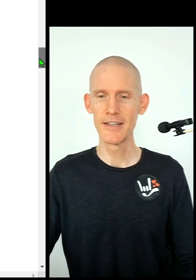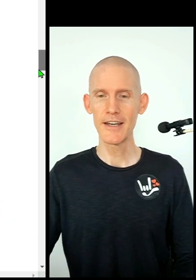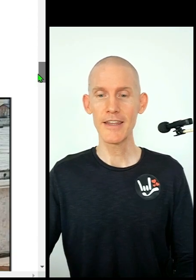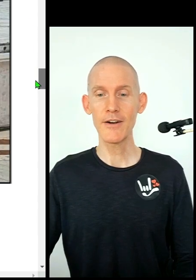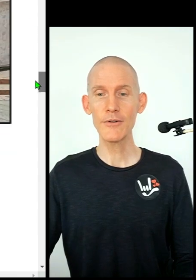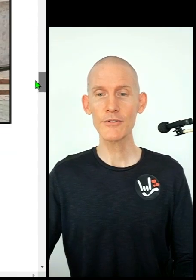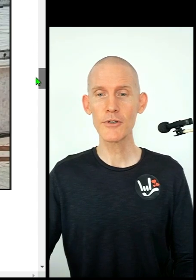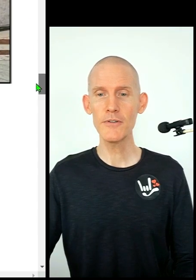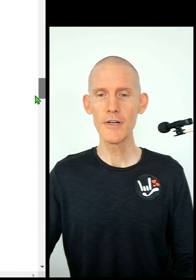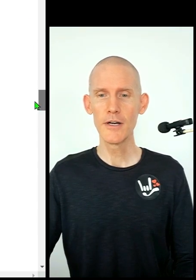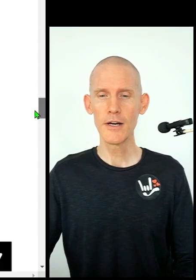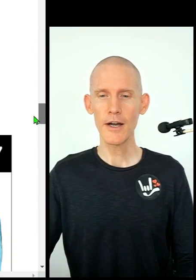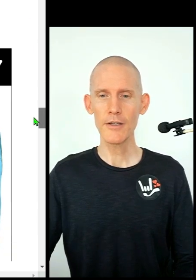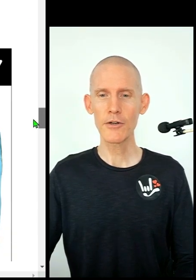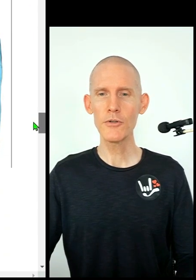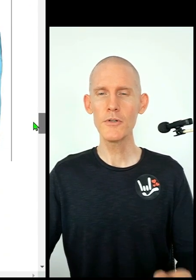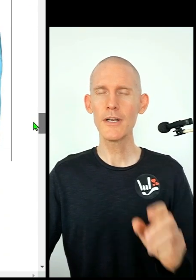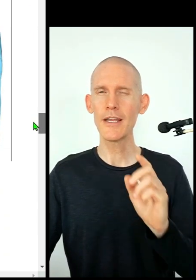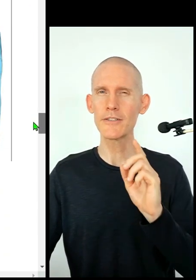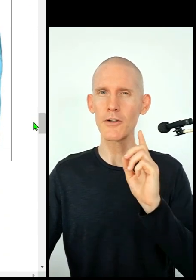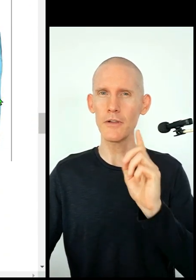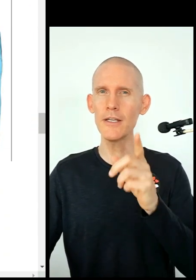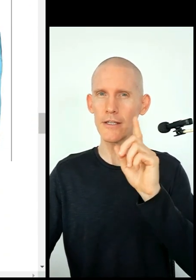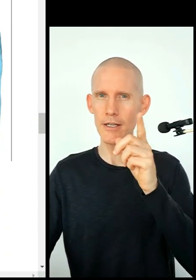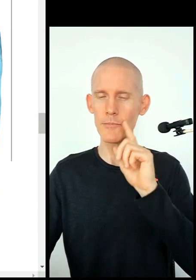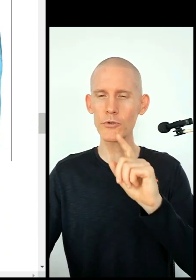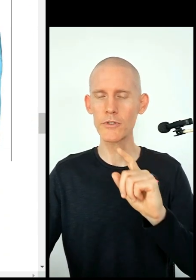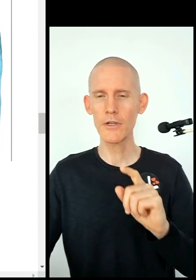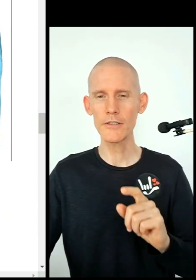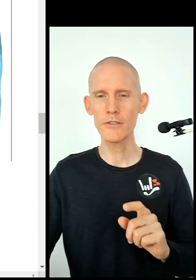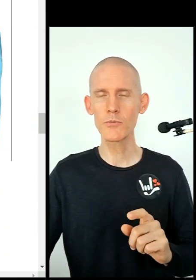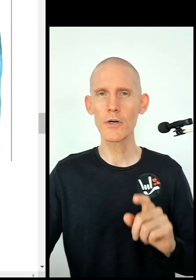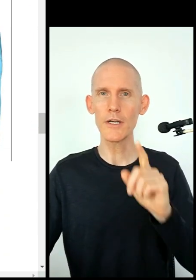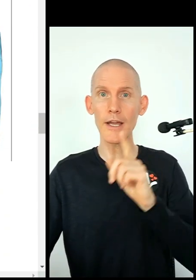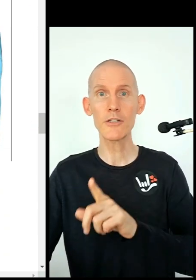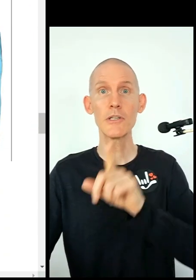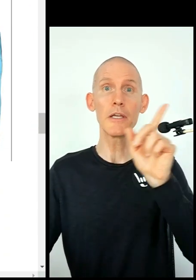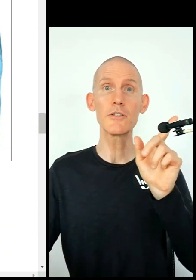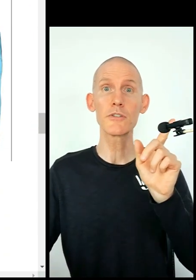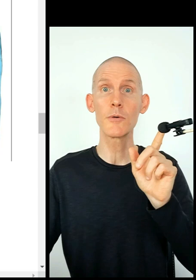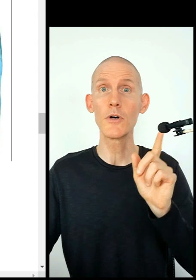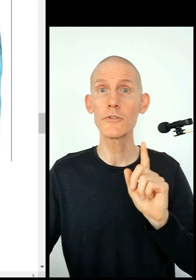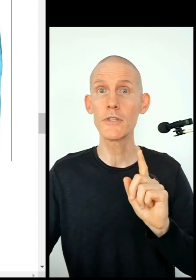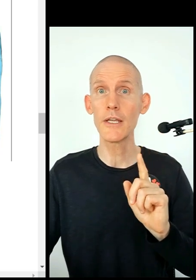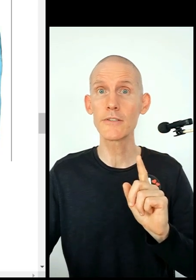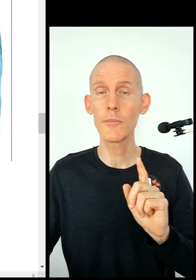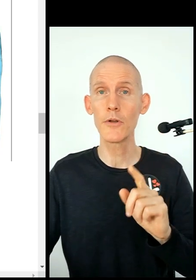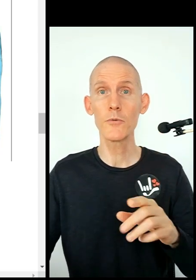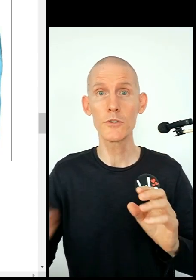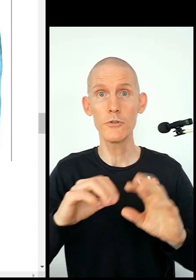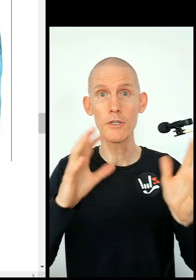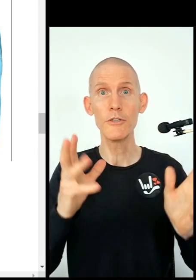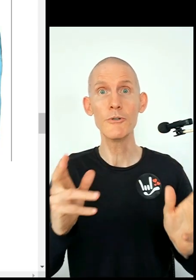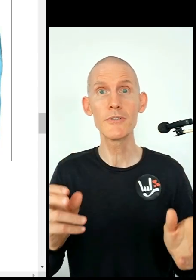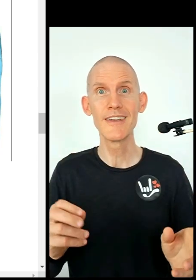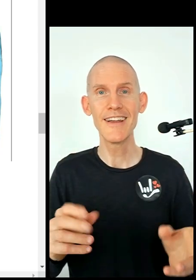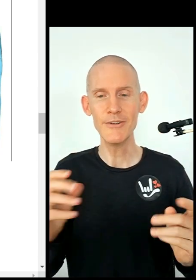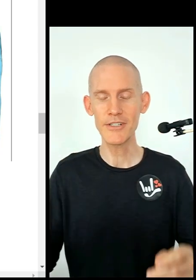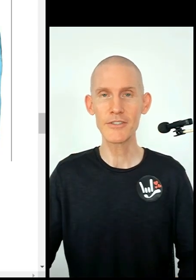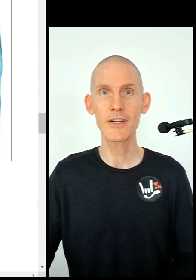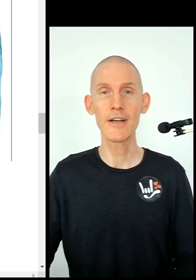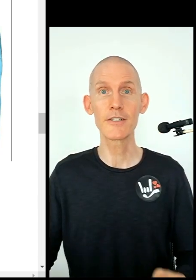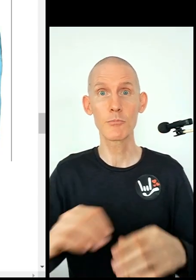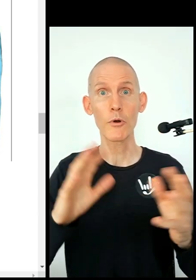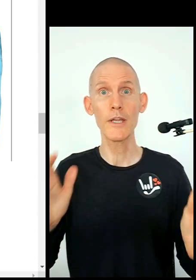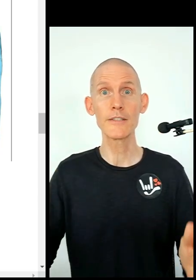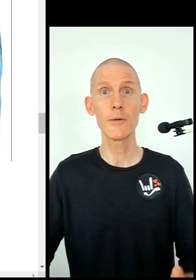syntax. And then also, I include an ASL link in most of the lessons where it actually links to somewhere else in the ASL bundle, which you can use, and